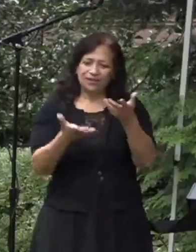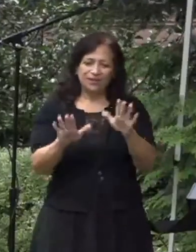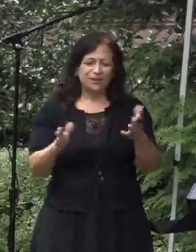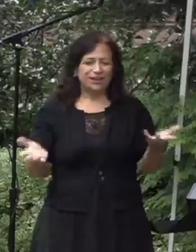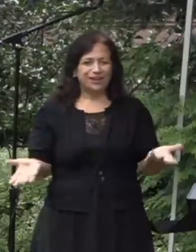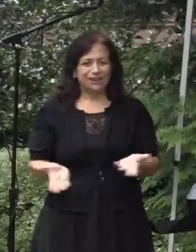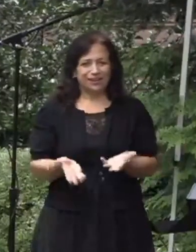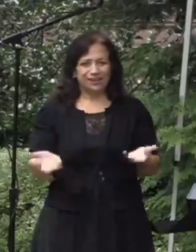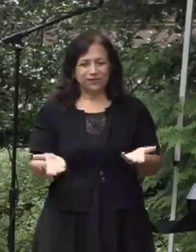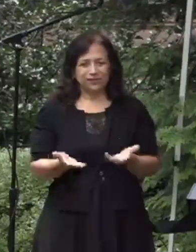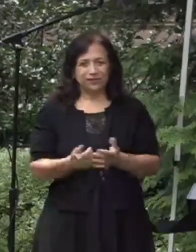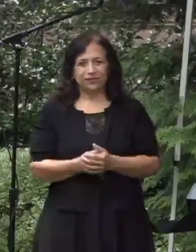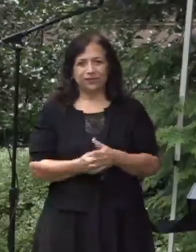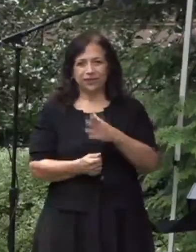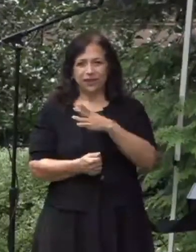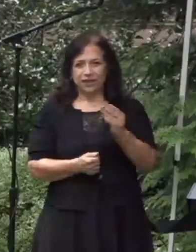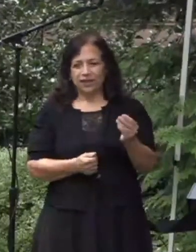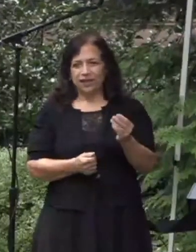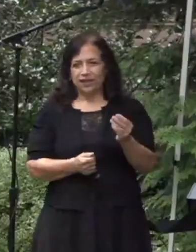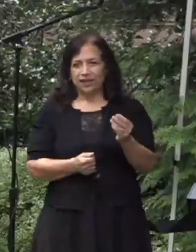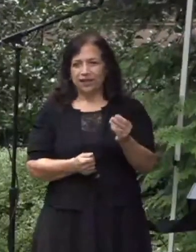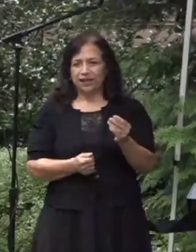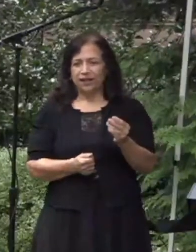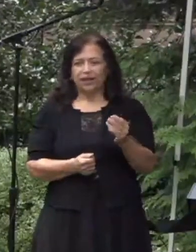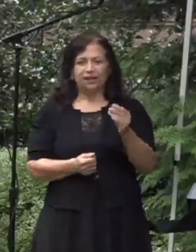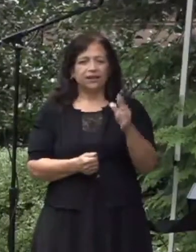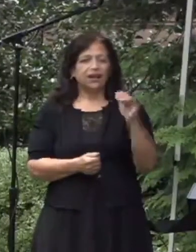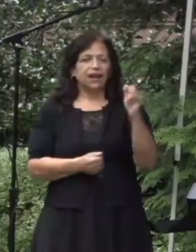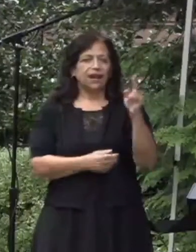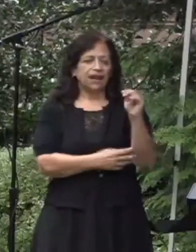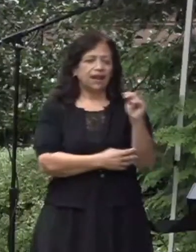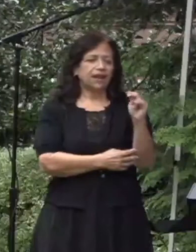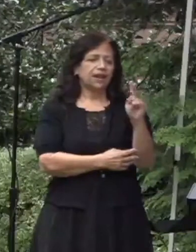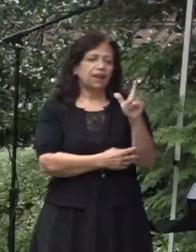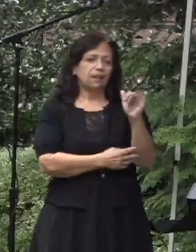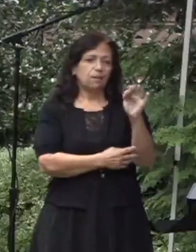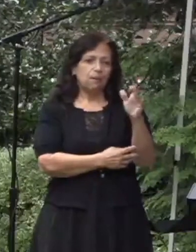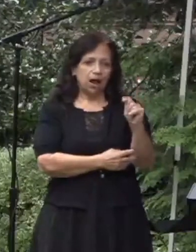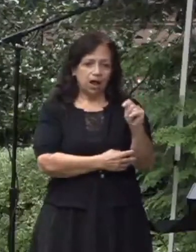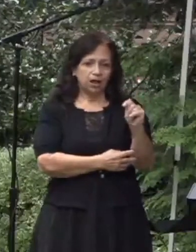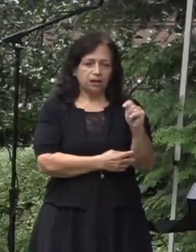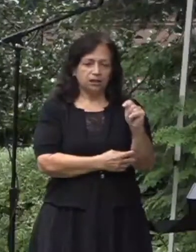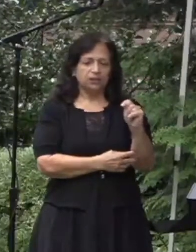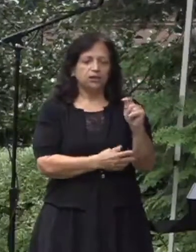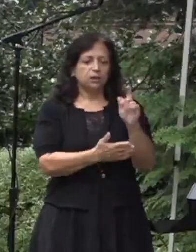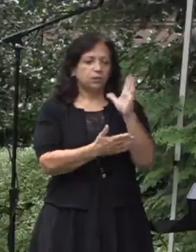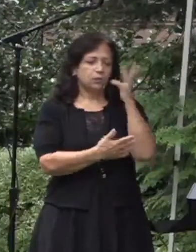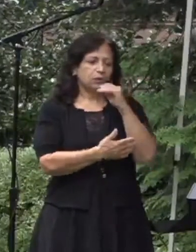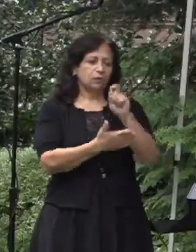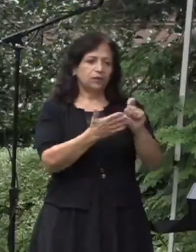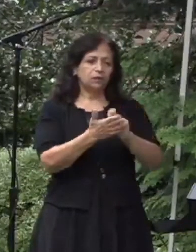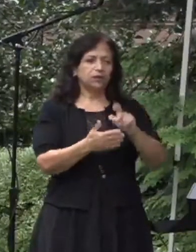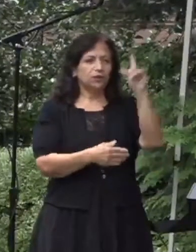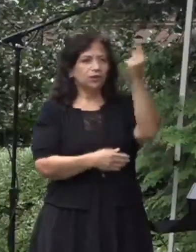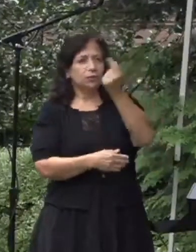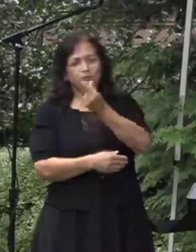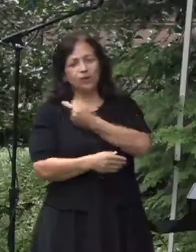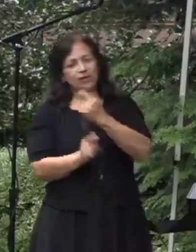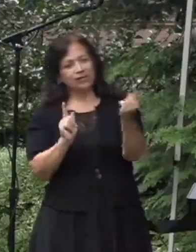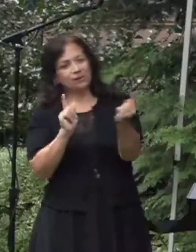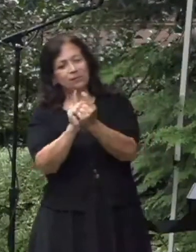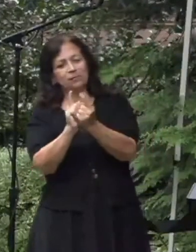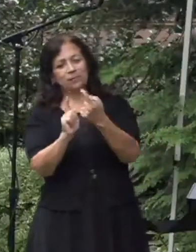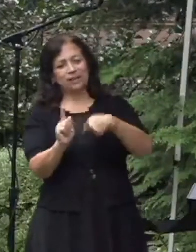here. Anne Lamott so beautifully writes that grace meets us where we are, but doesn't let us